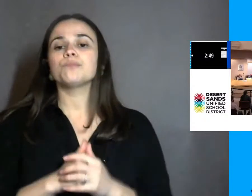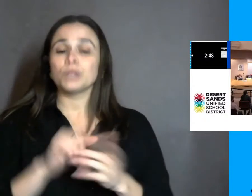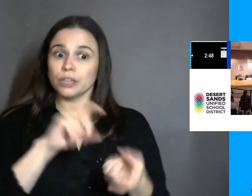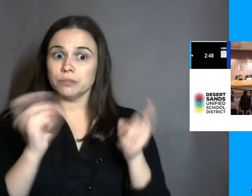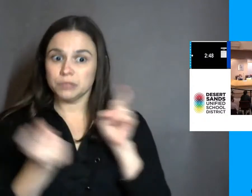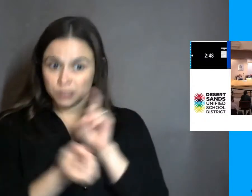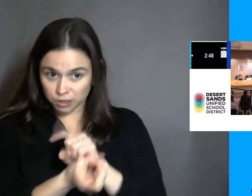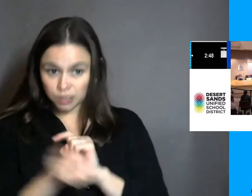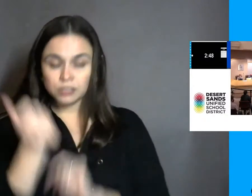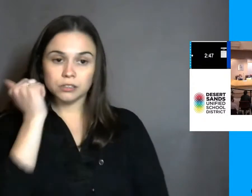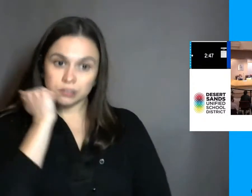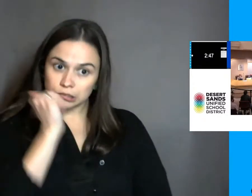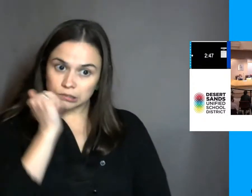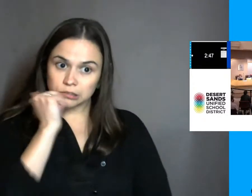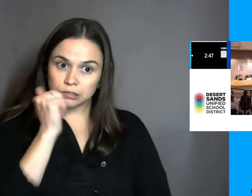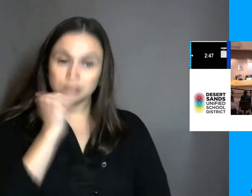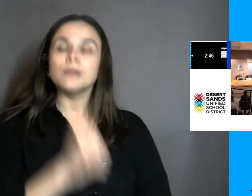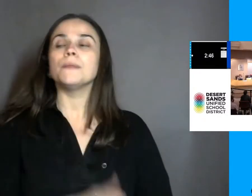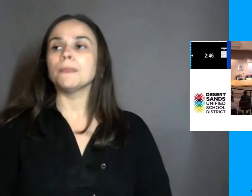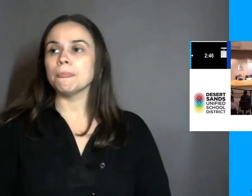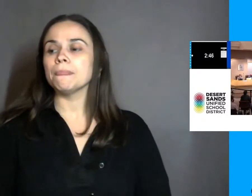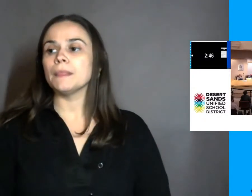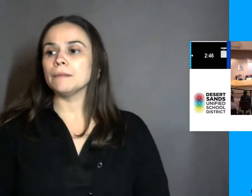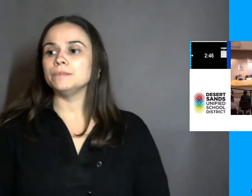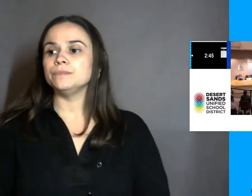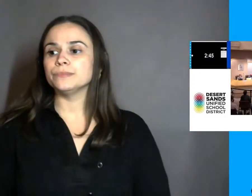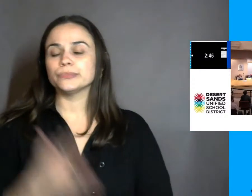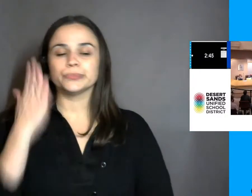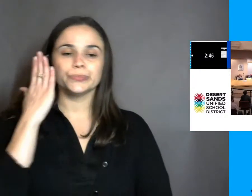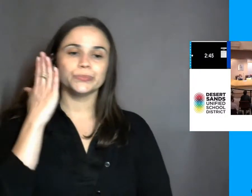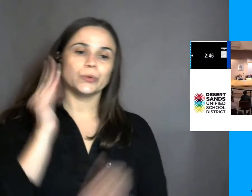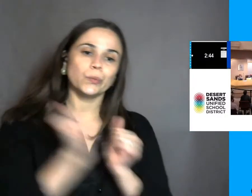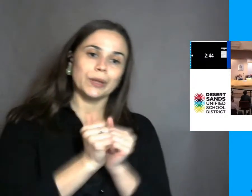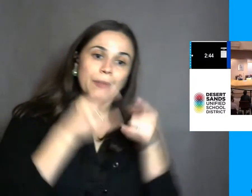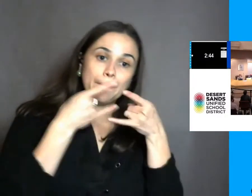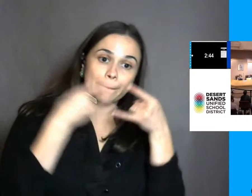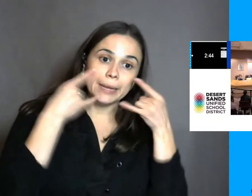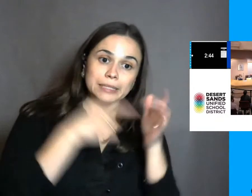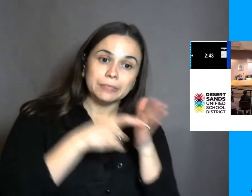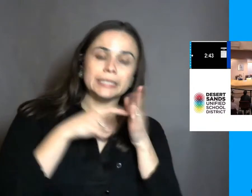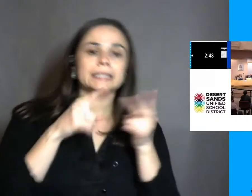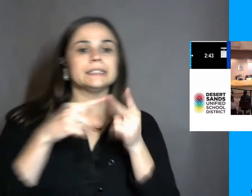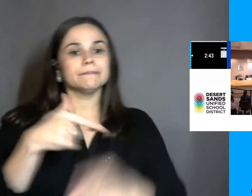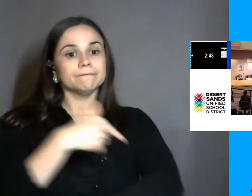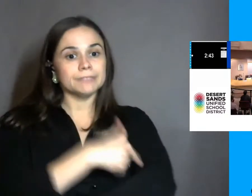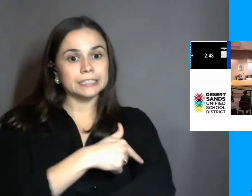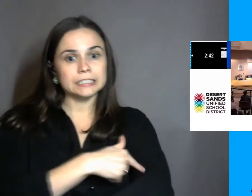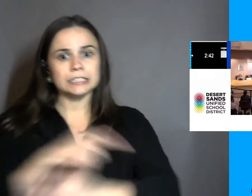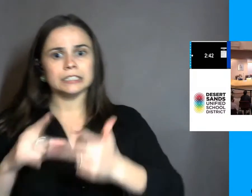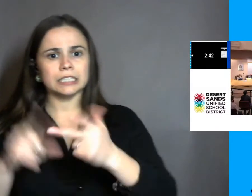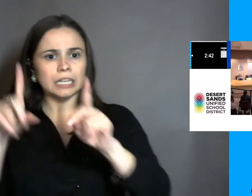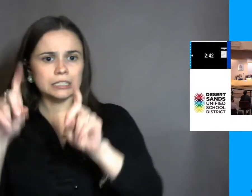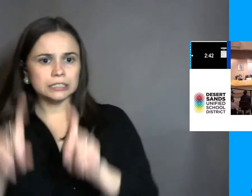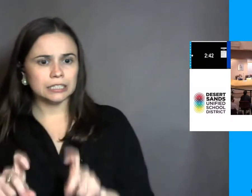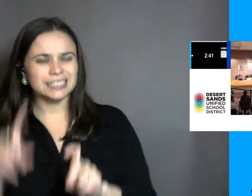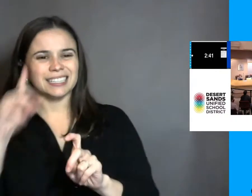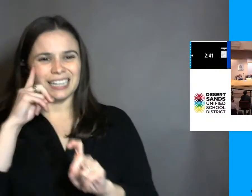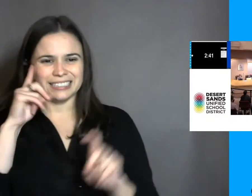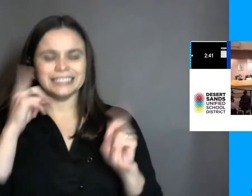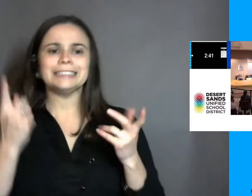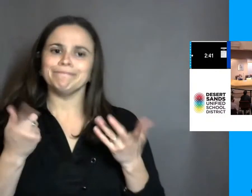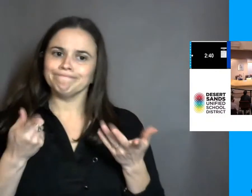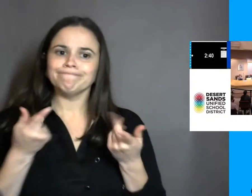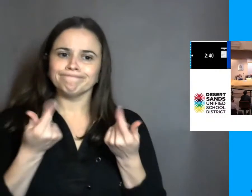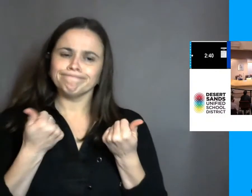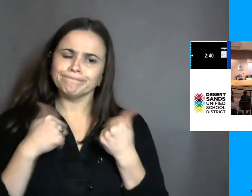on the daily in regards to mask mandates, vaccines, and testing, I think you have done as best you